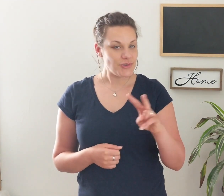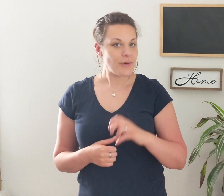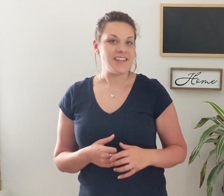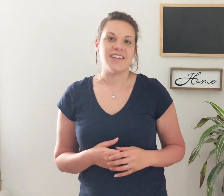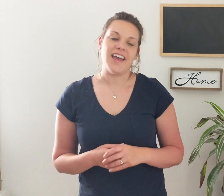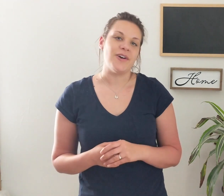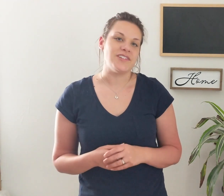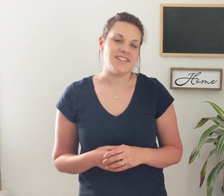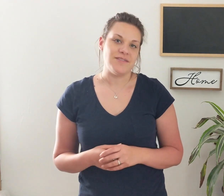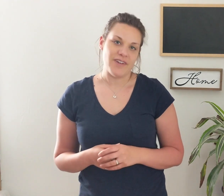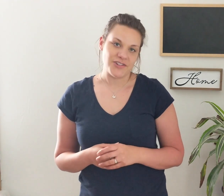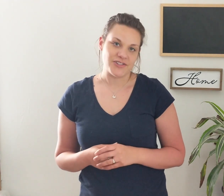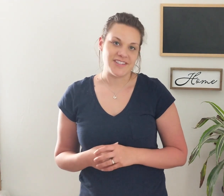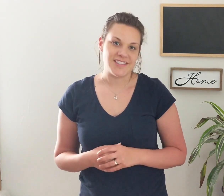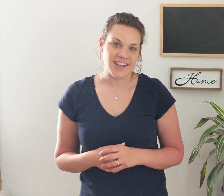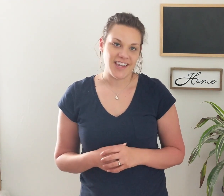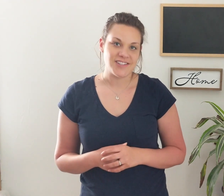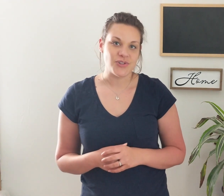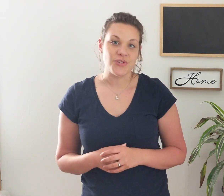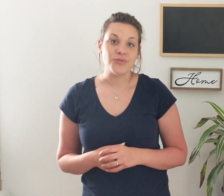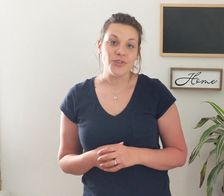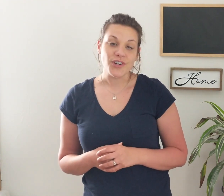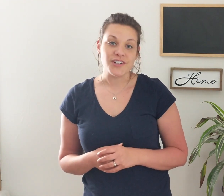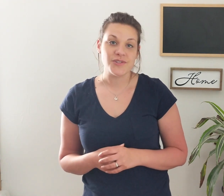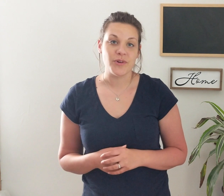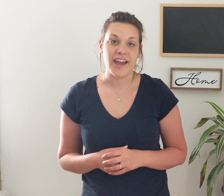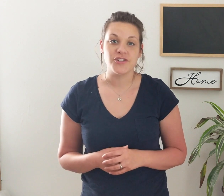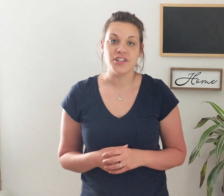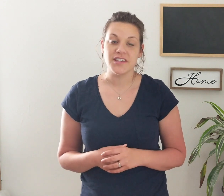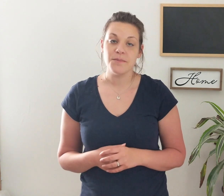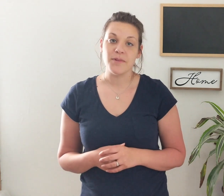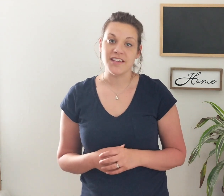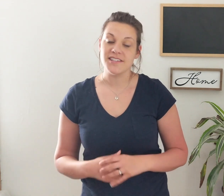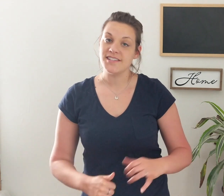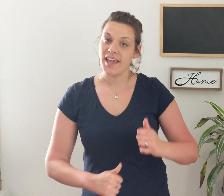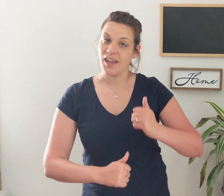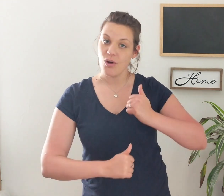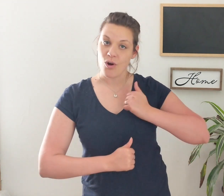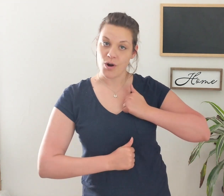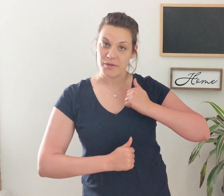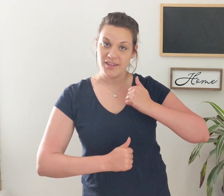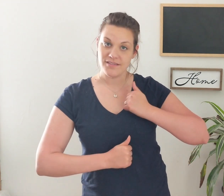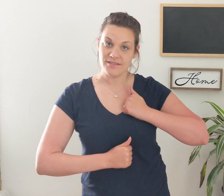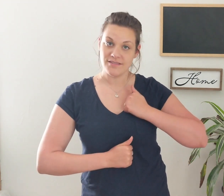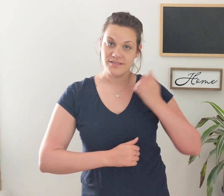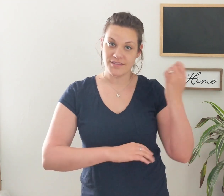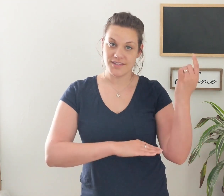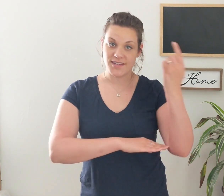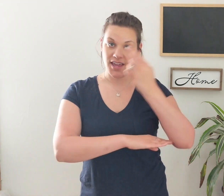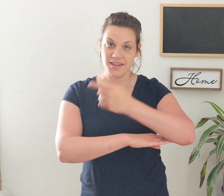ways on how to say Veterans Day. So the first would actually be to say Army Day.